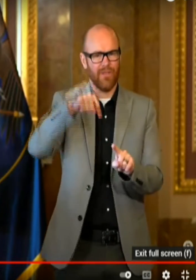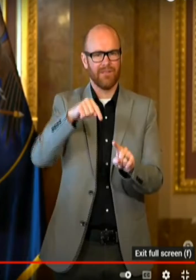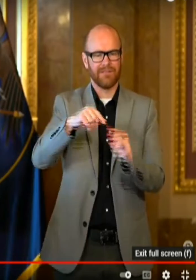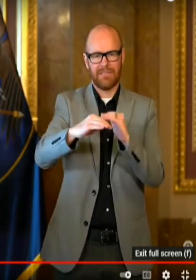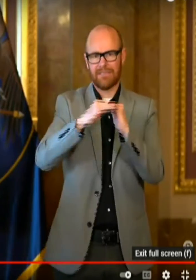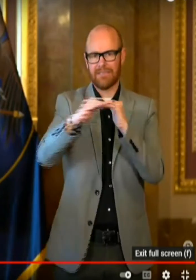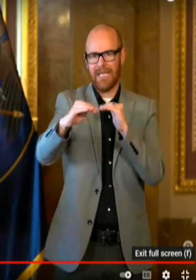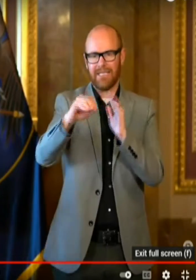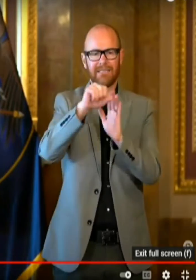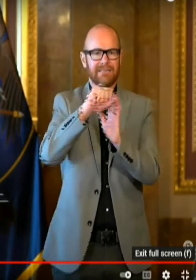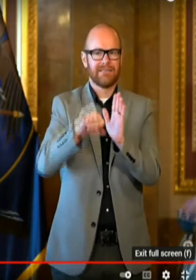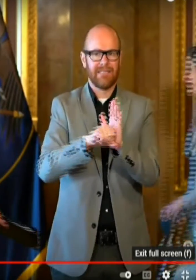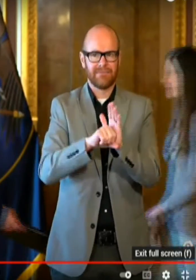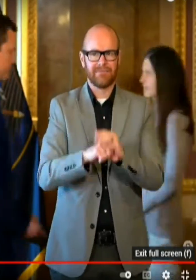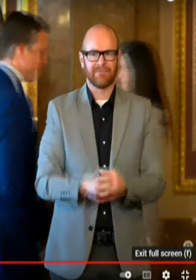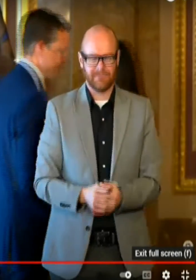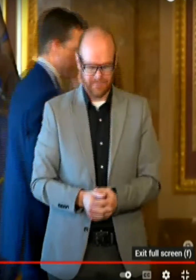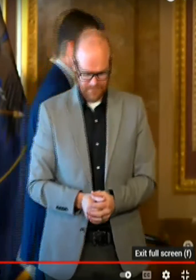Thank you.